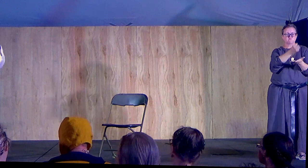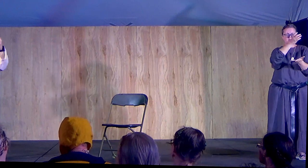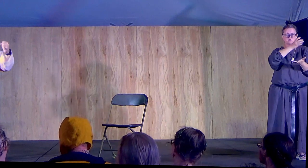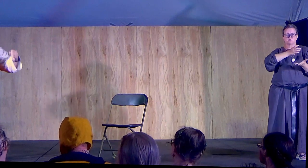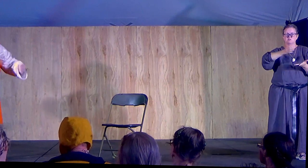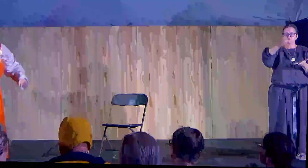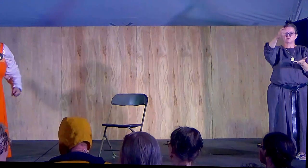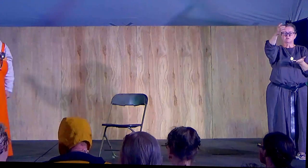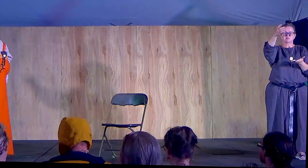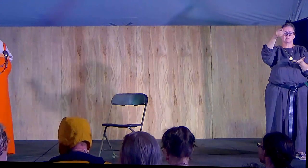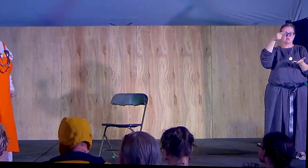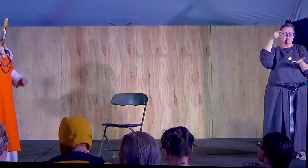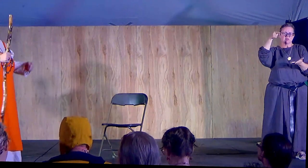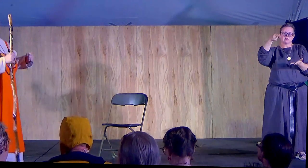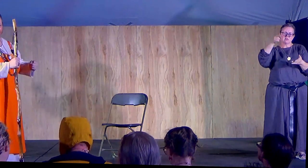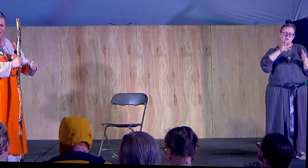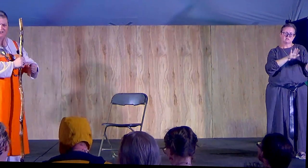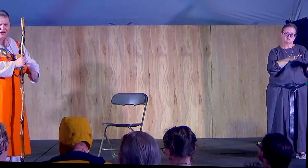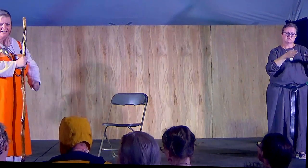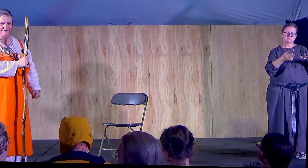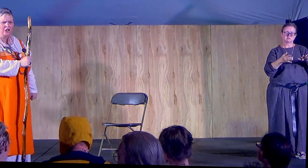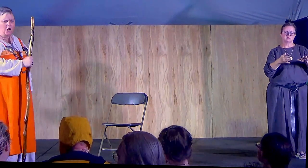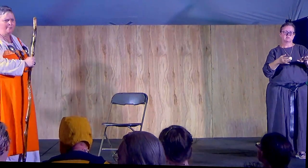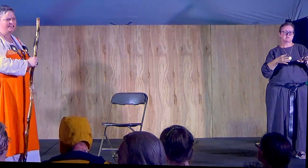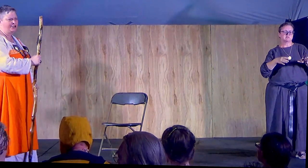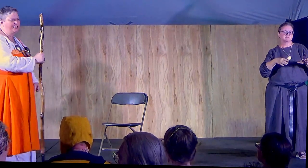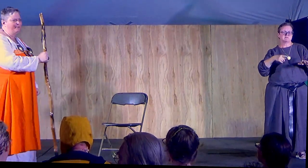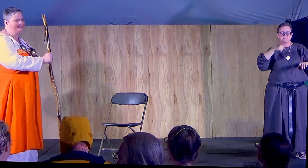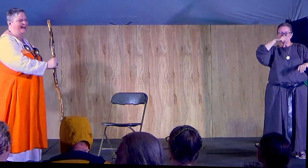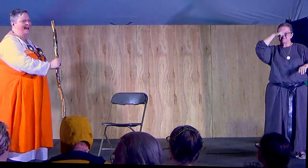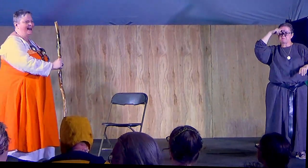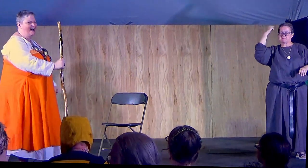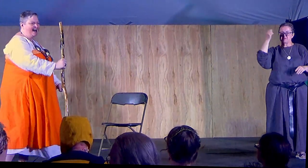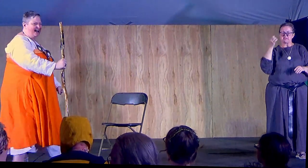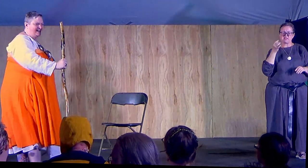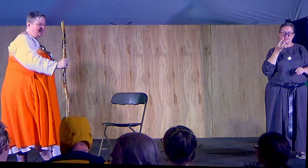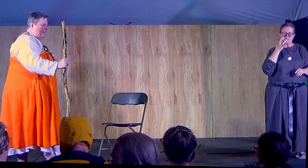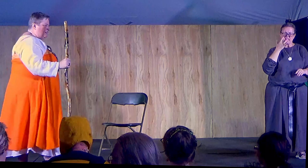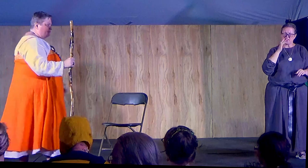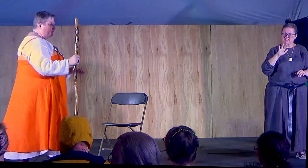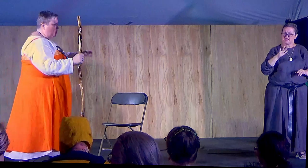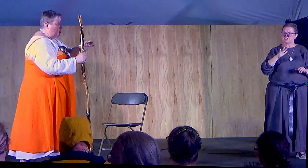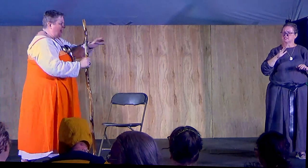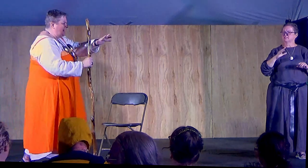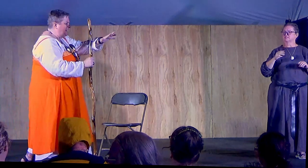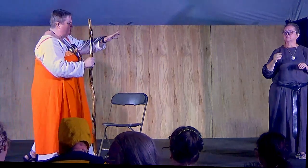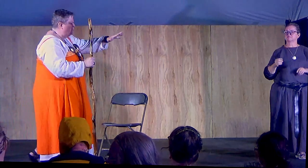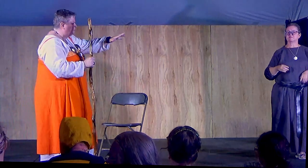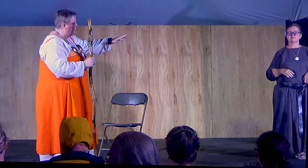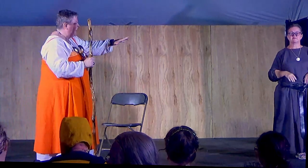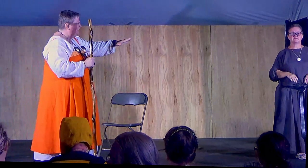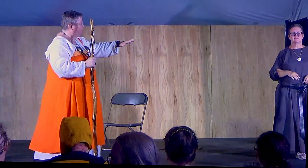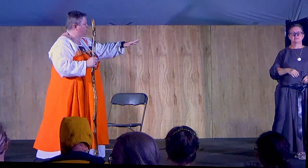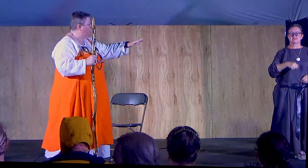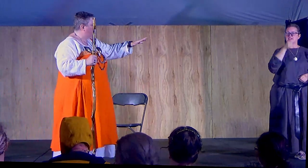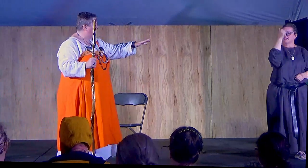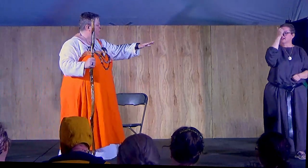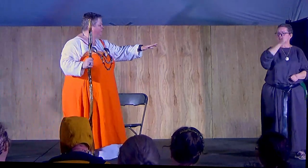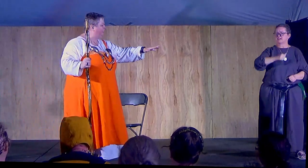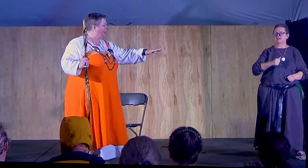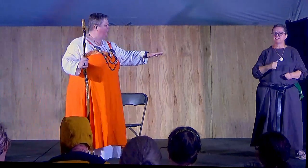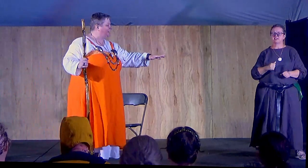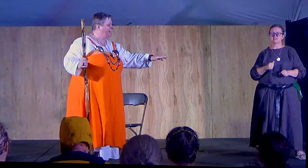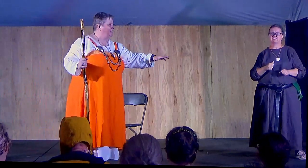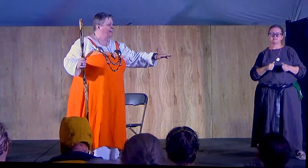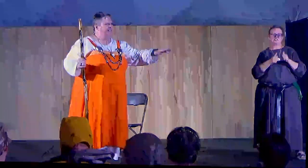the chalice of death, and let the draught flow bitter black. For any who challenge the